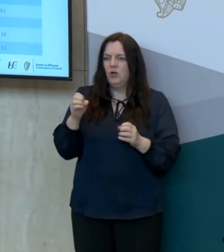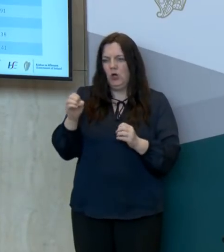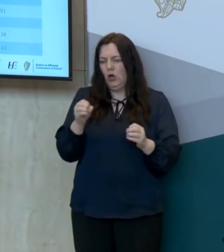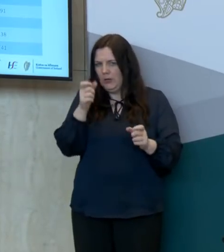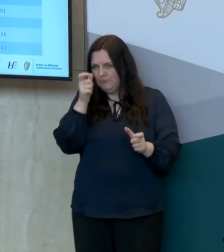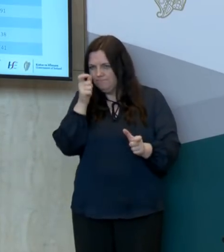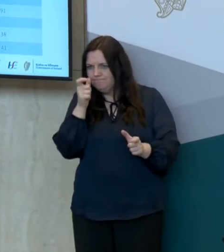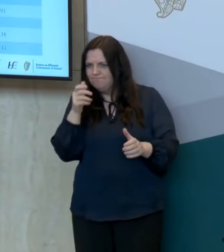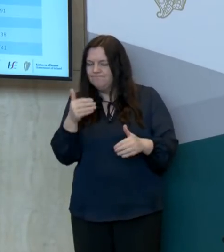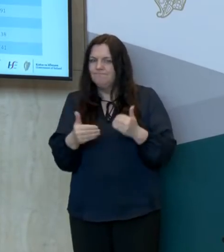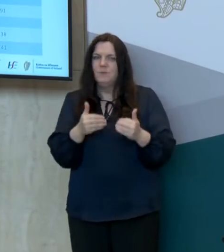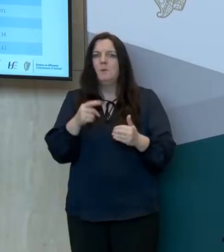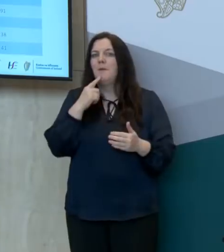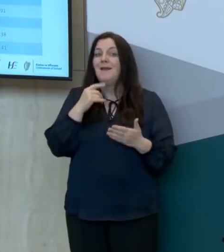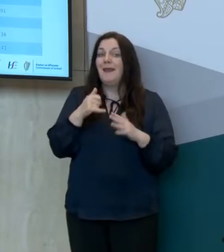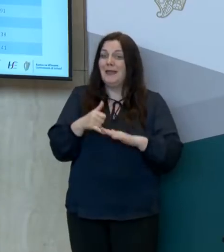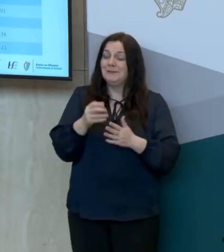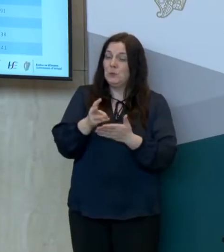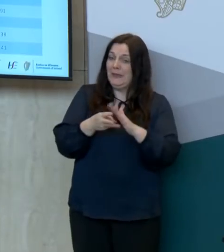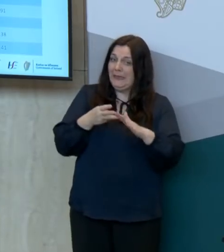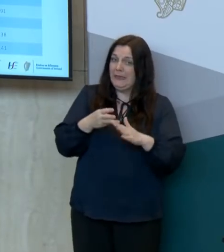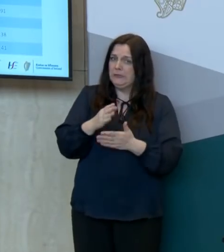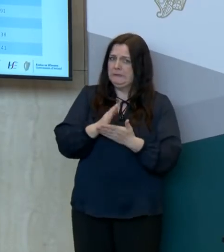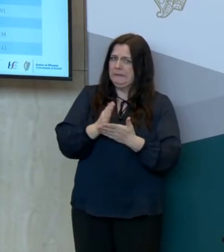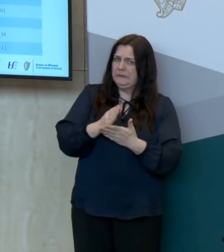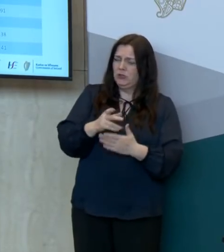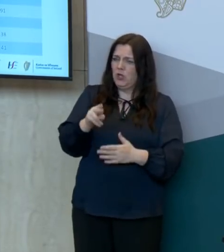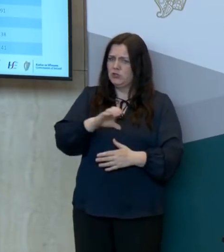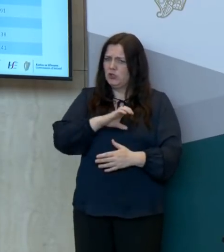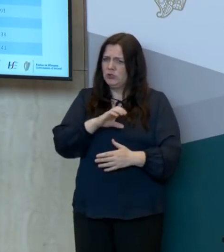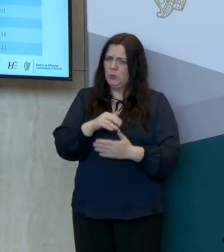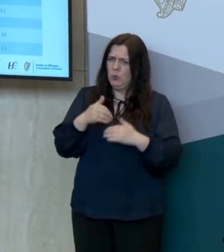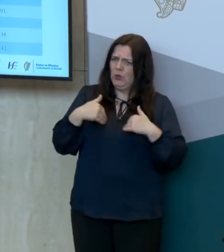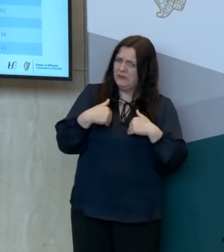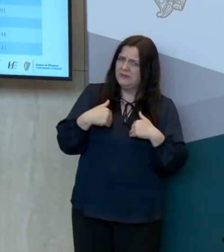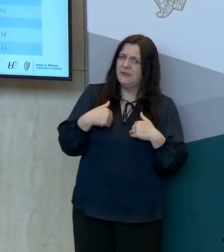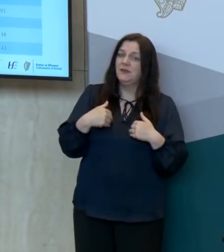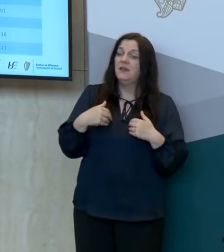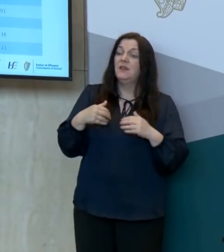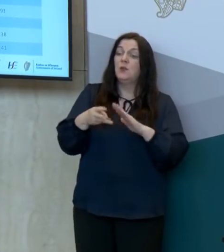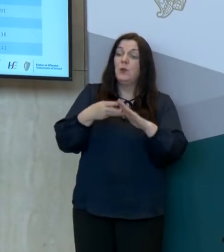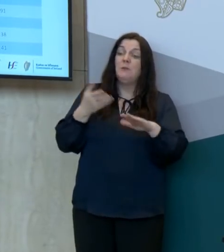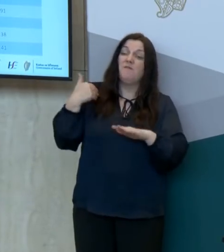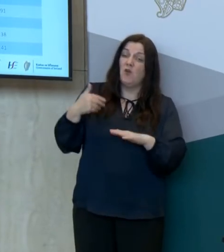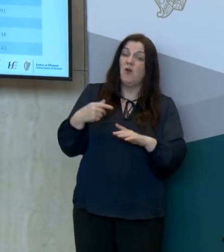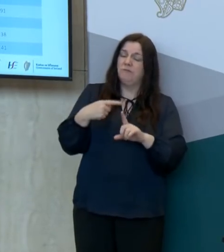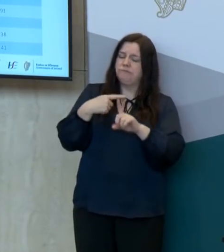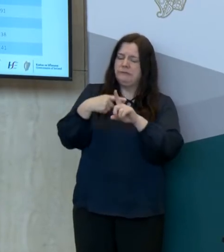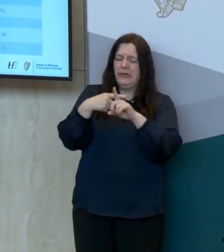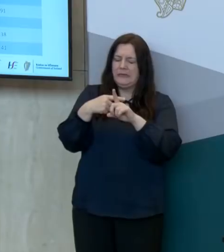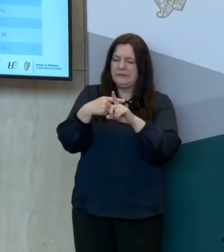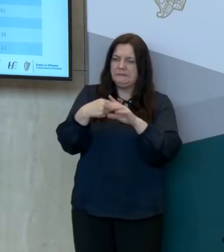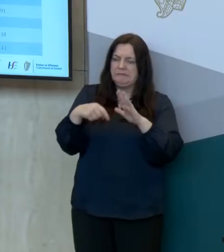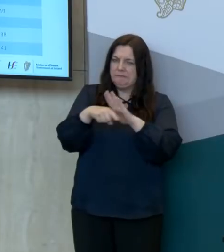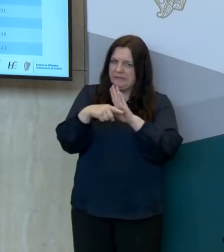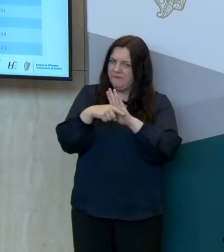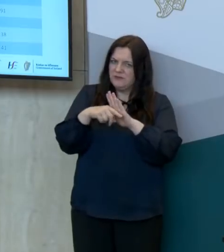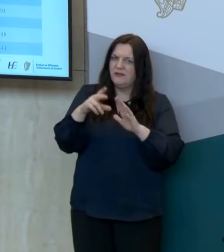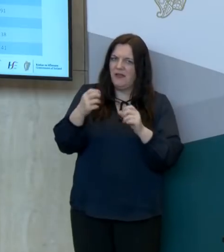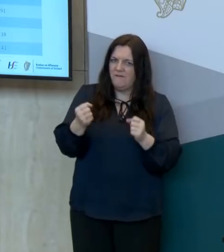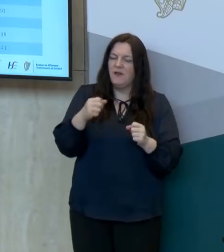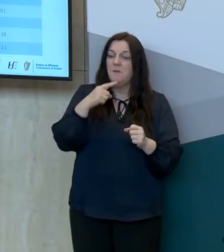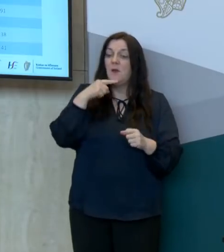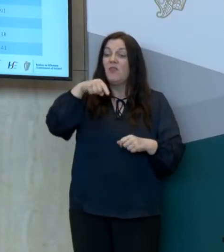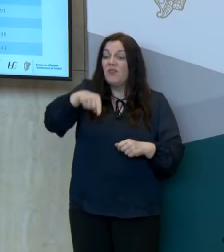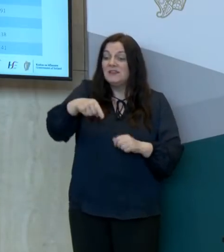were uncertain and worried. The week before we were uncertain and pessimistic. This week we can be uncertain but